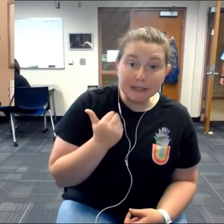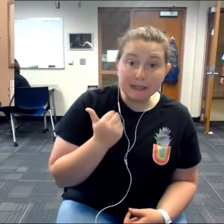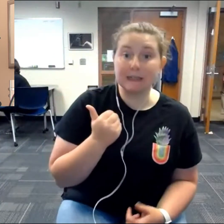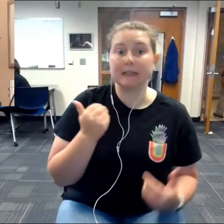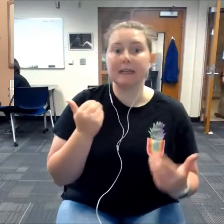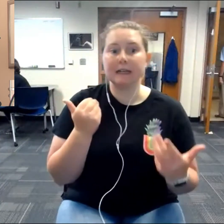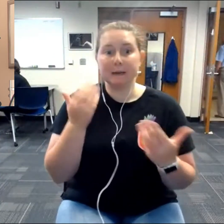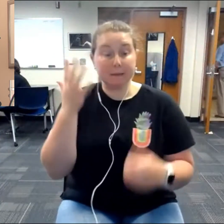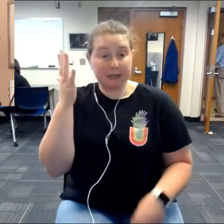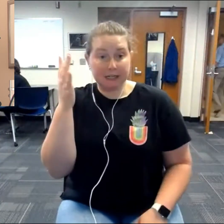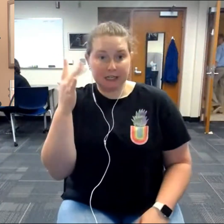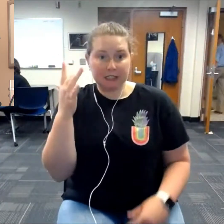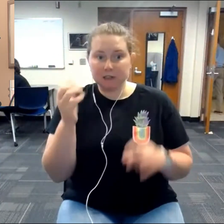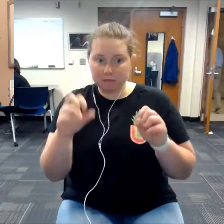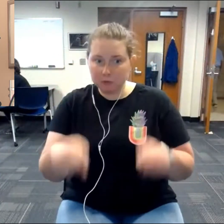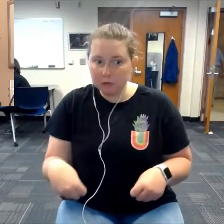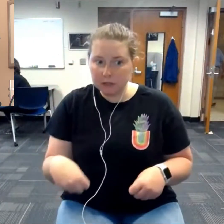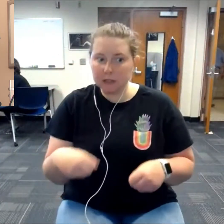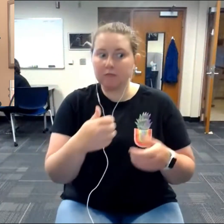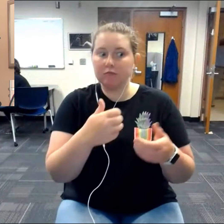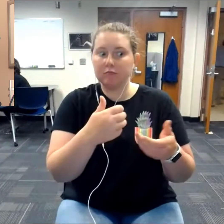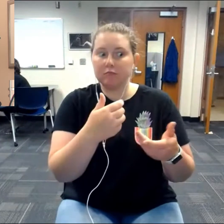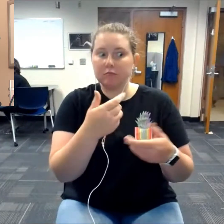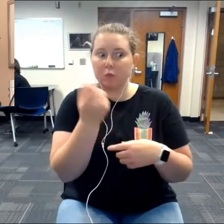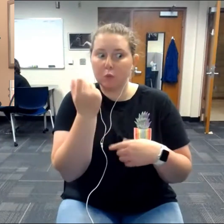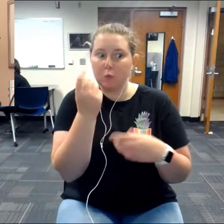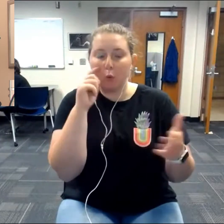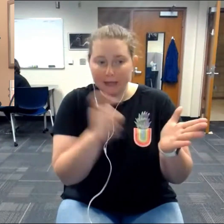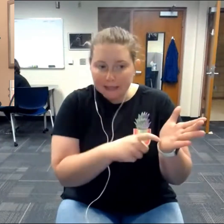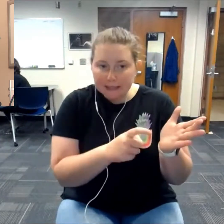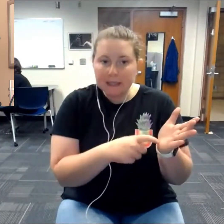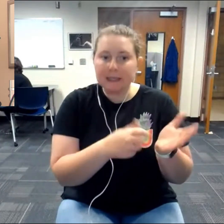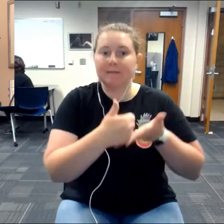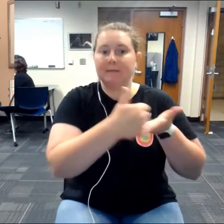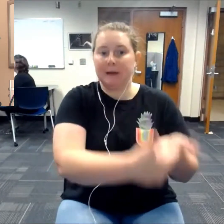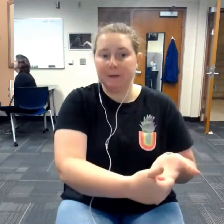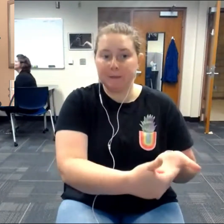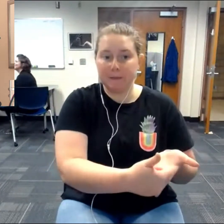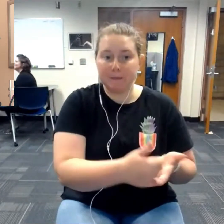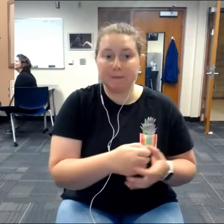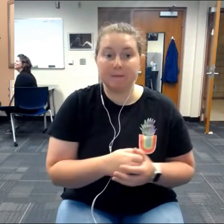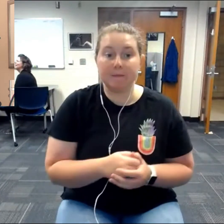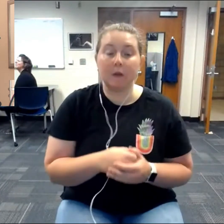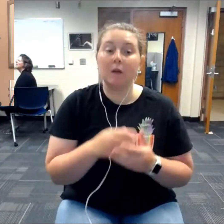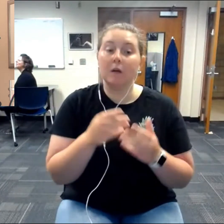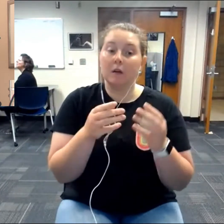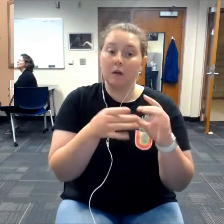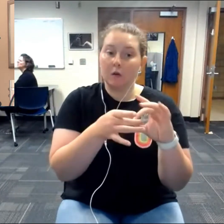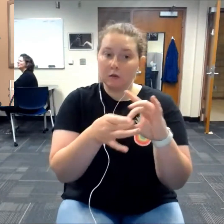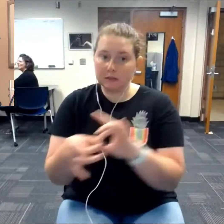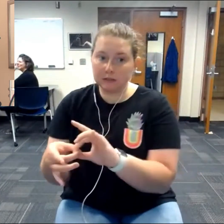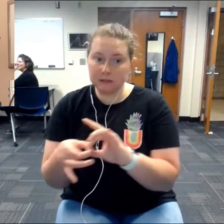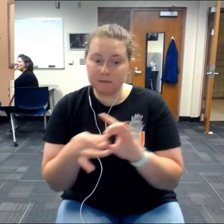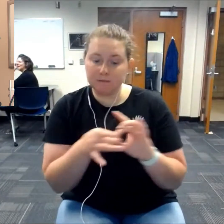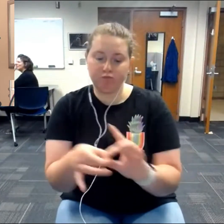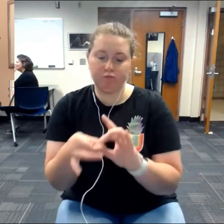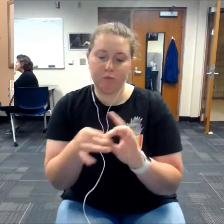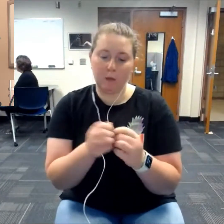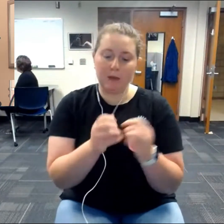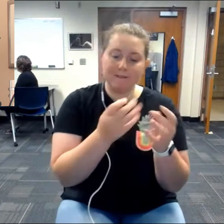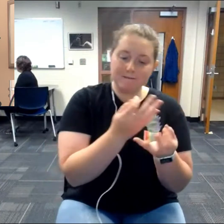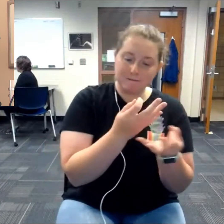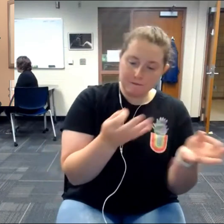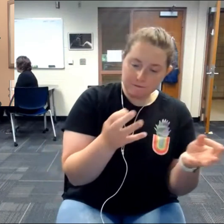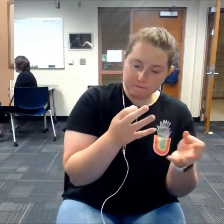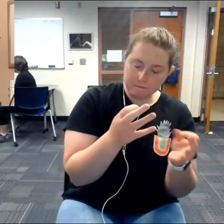And we have a lot of correspondence with our patients, endocrinologists and family practice doctors that are monitoring and